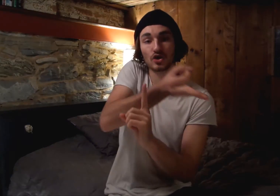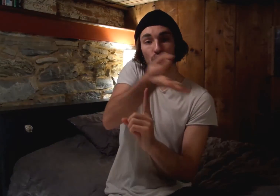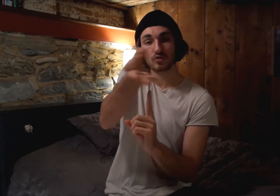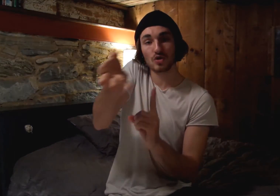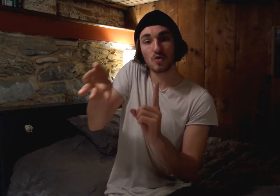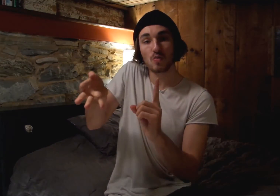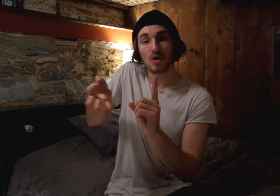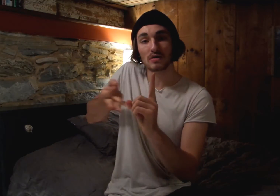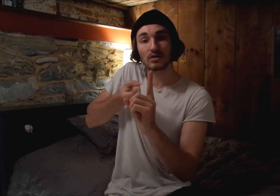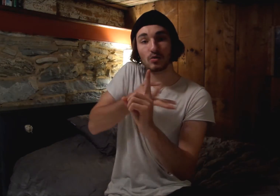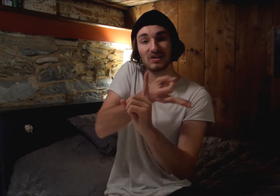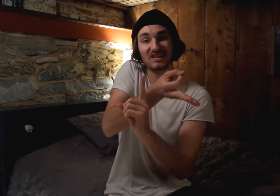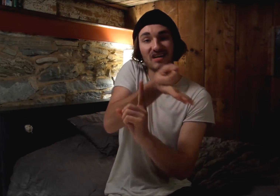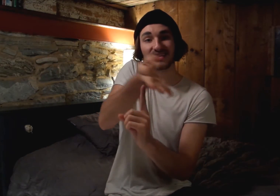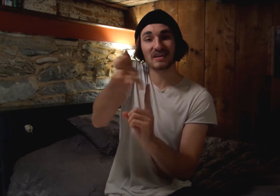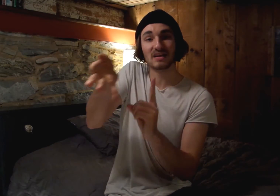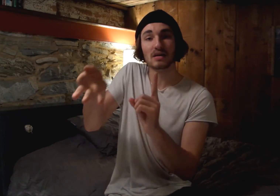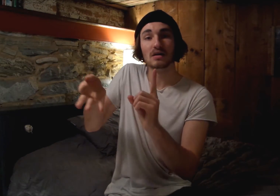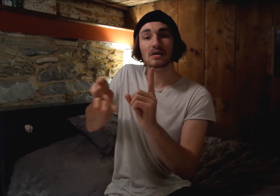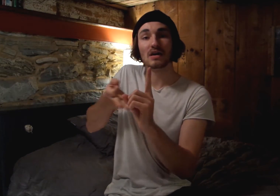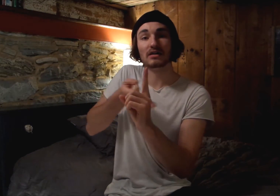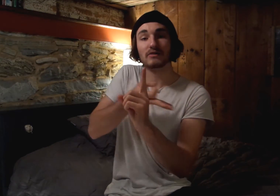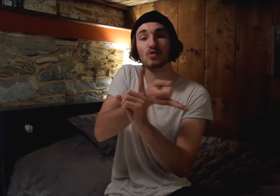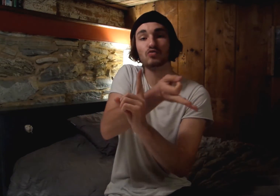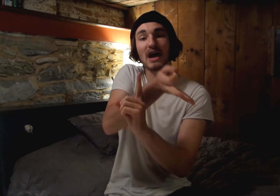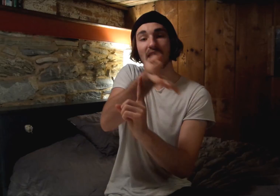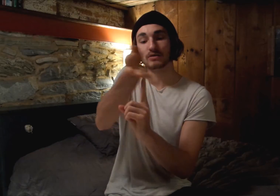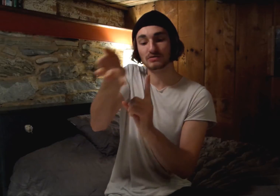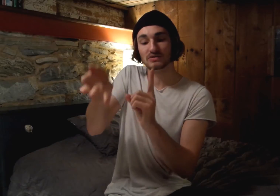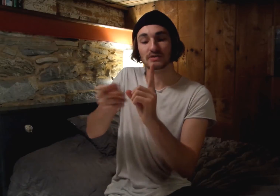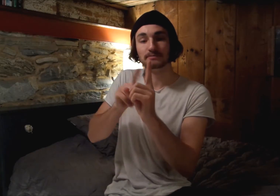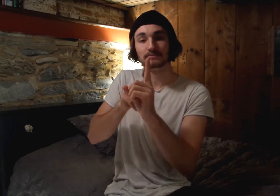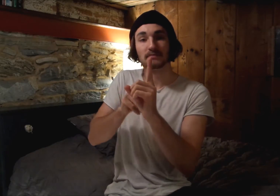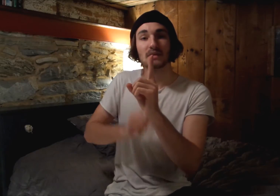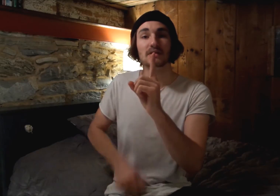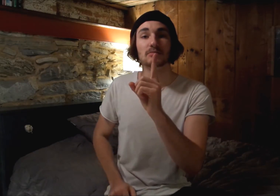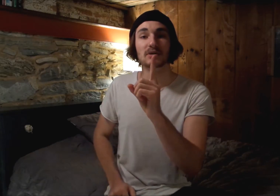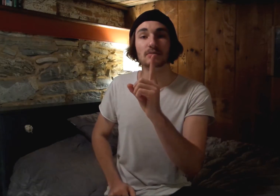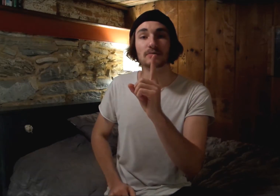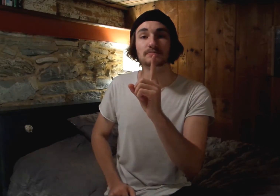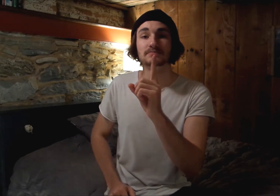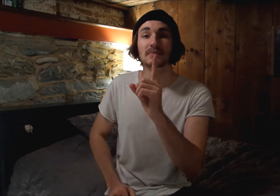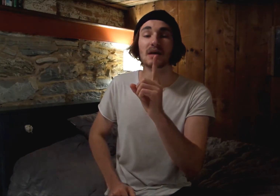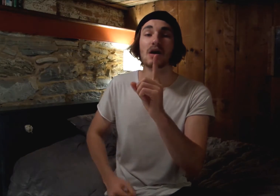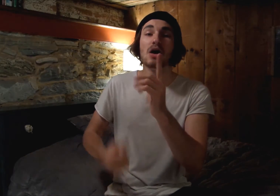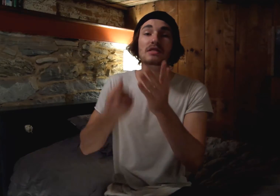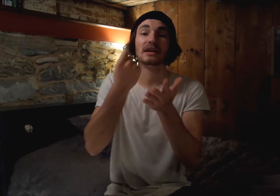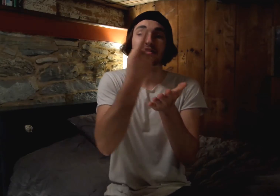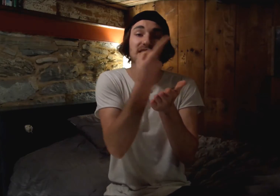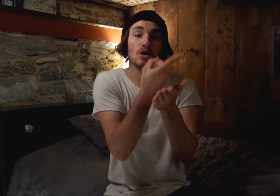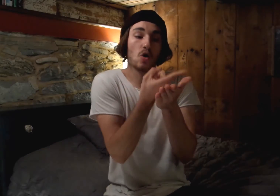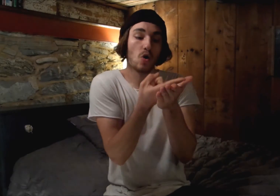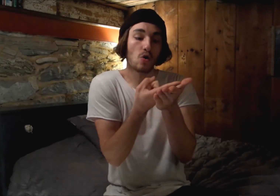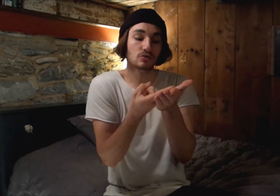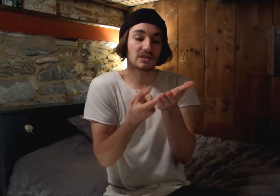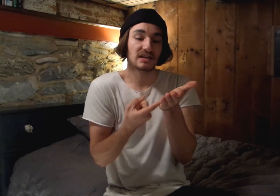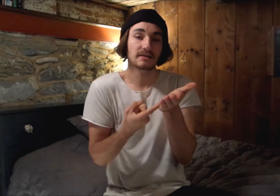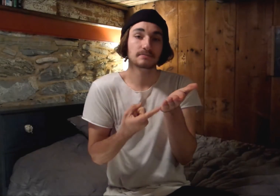show no one or nothing kind of around the people. Then I say only,